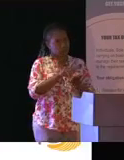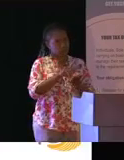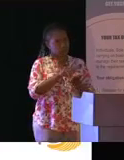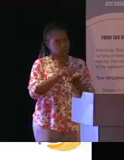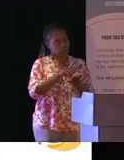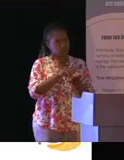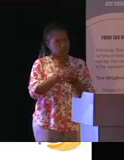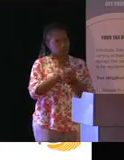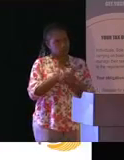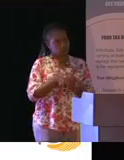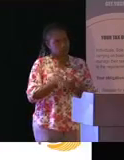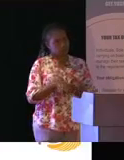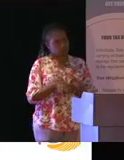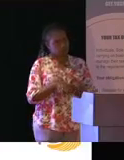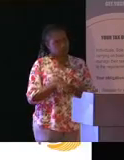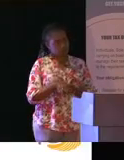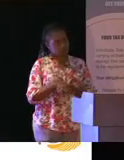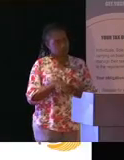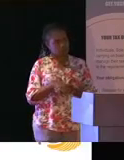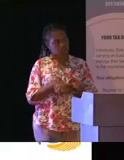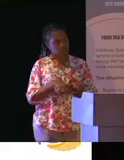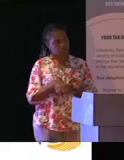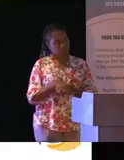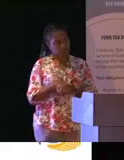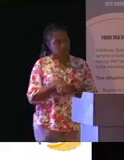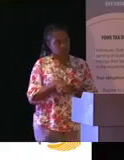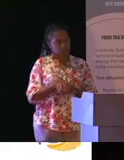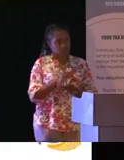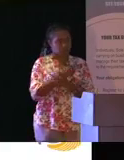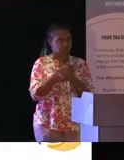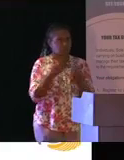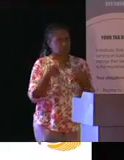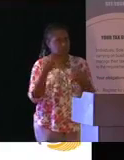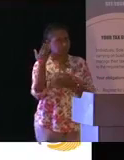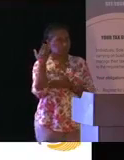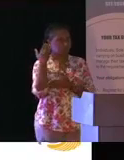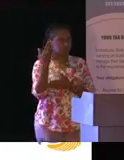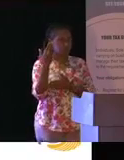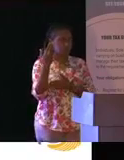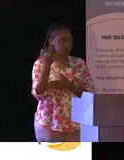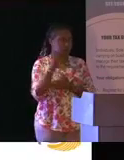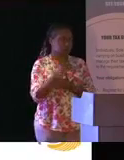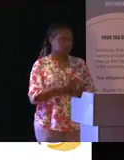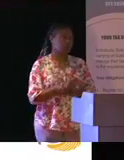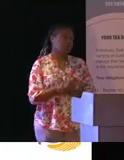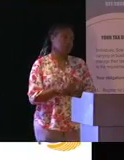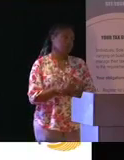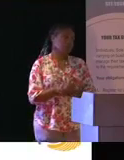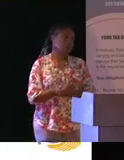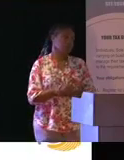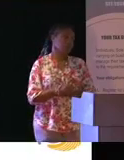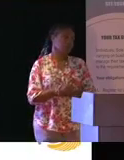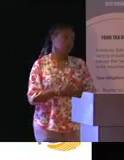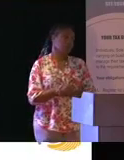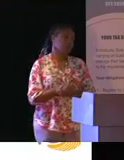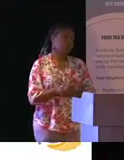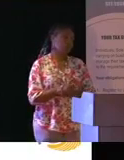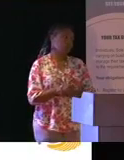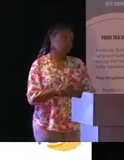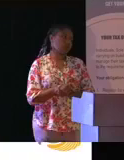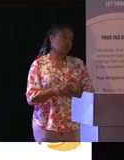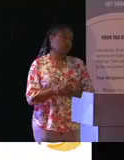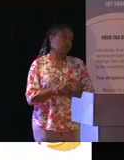the week, our presenters have presented to you guys, we, as much as possible, trying